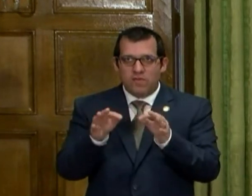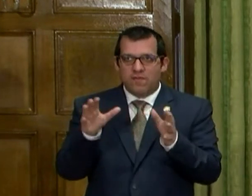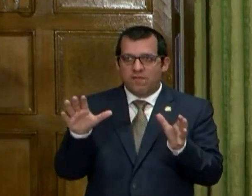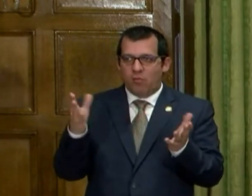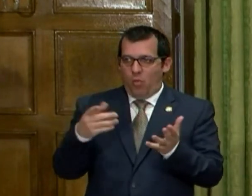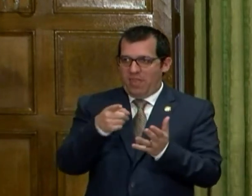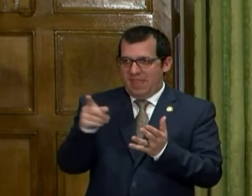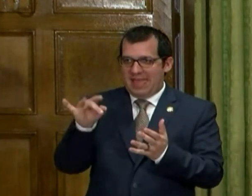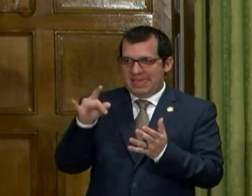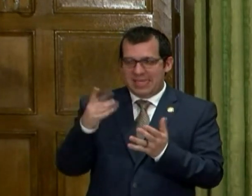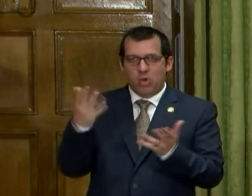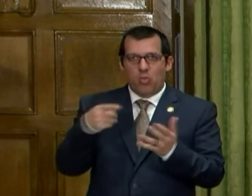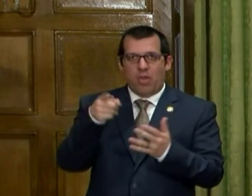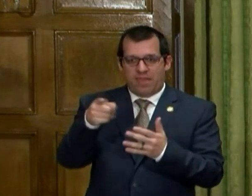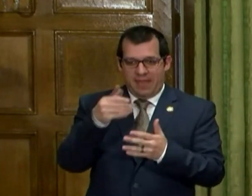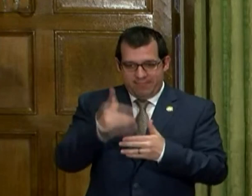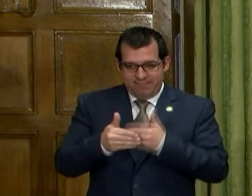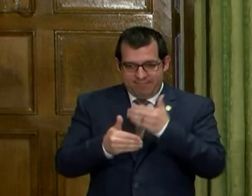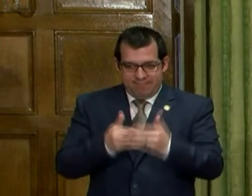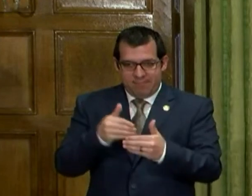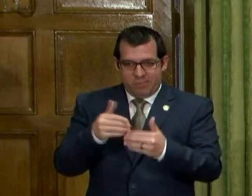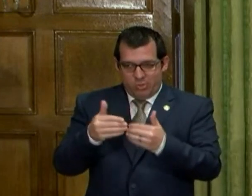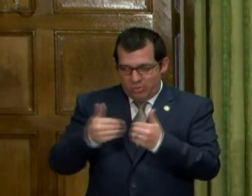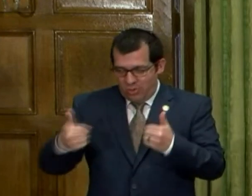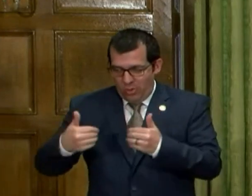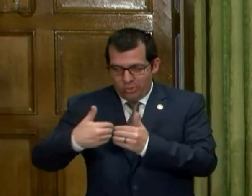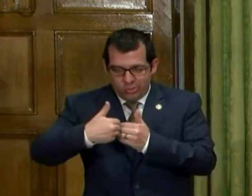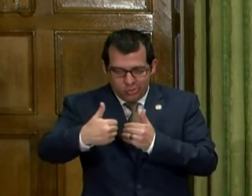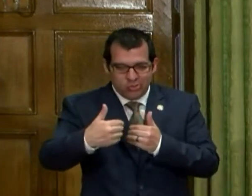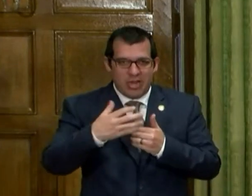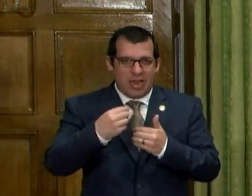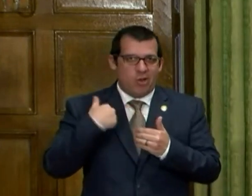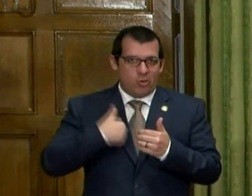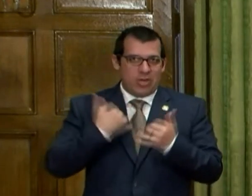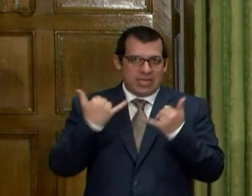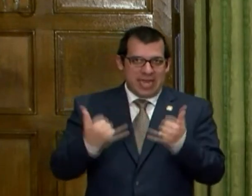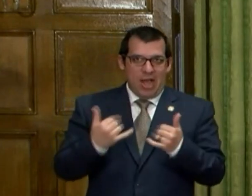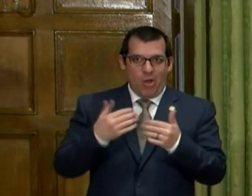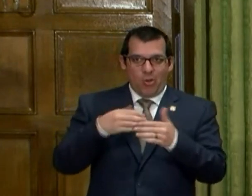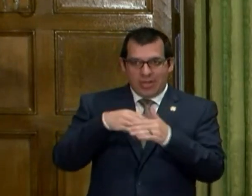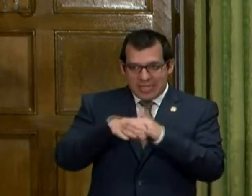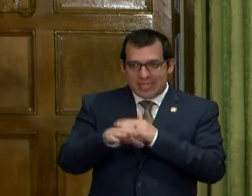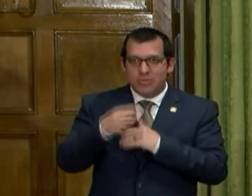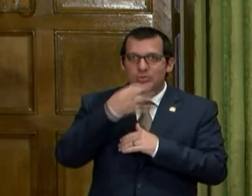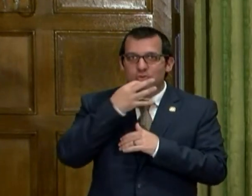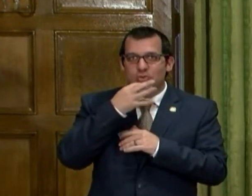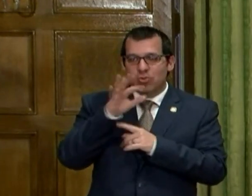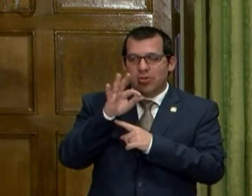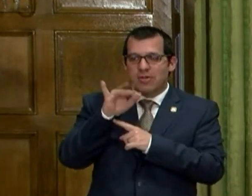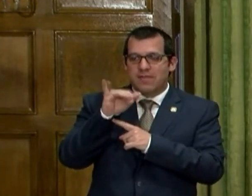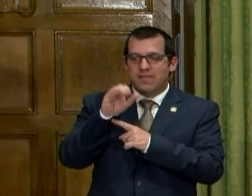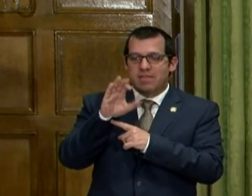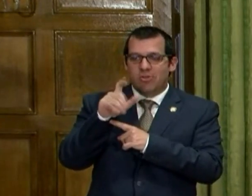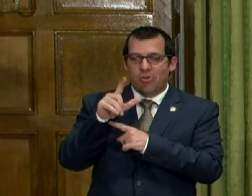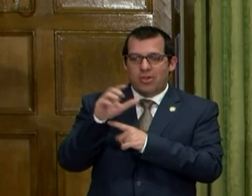did, the steps that they took, and obviously as we enter into the time of the fiscal session, it reiterates